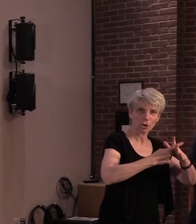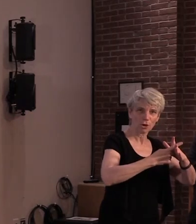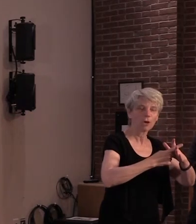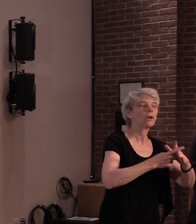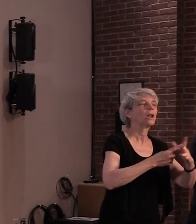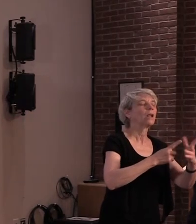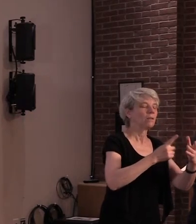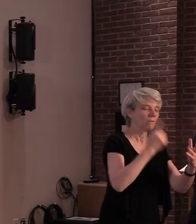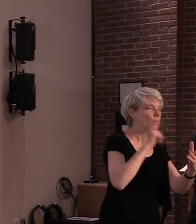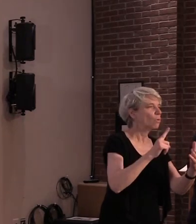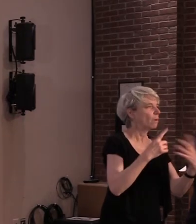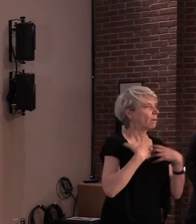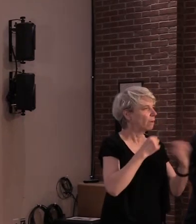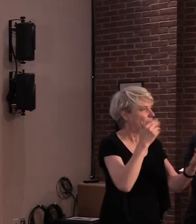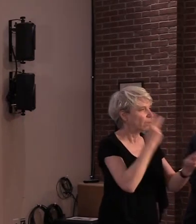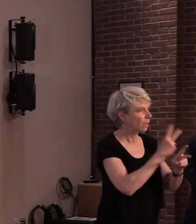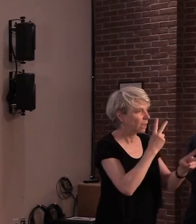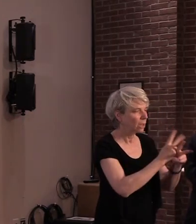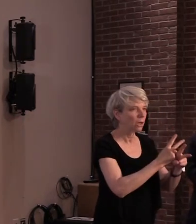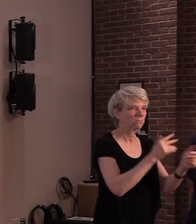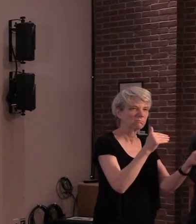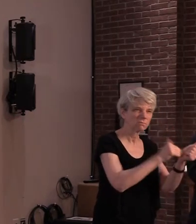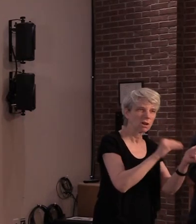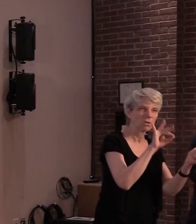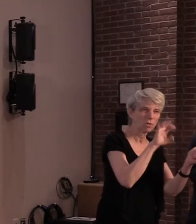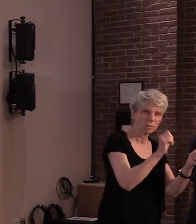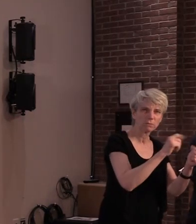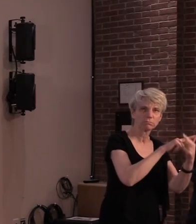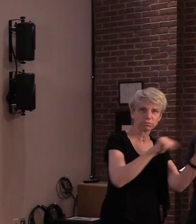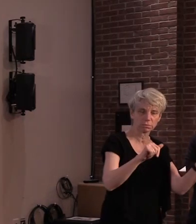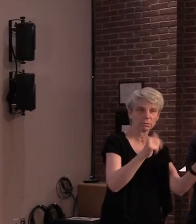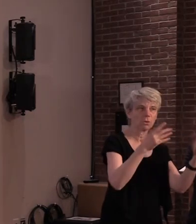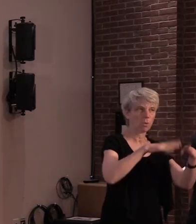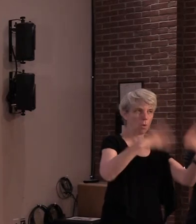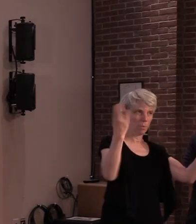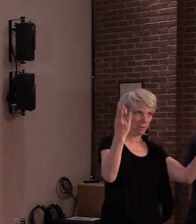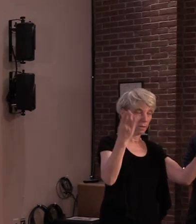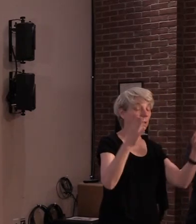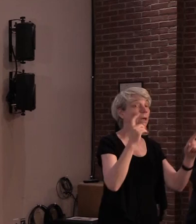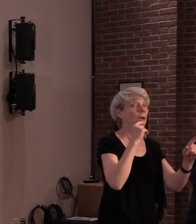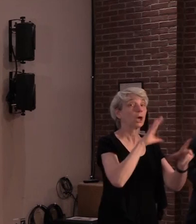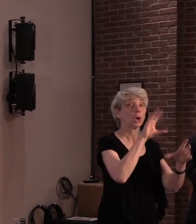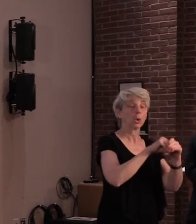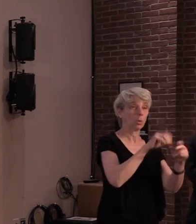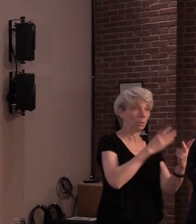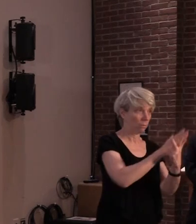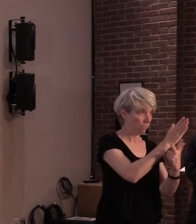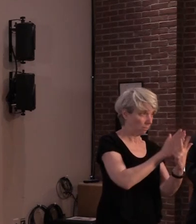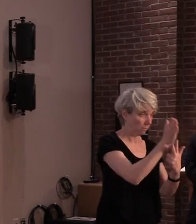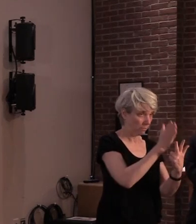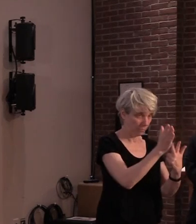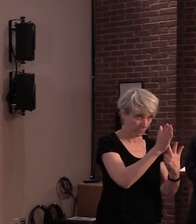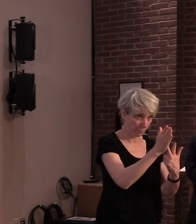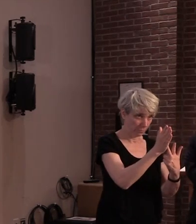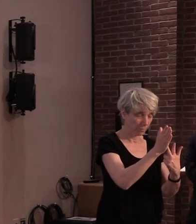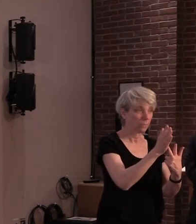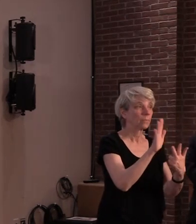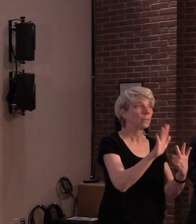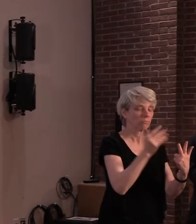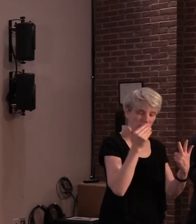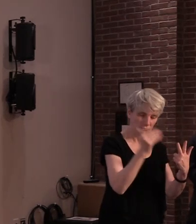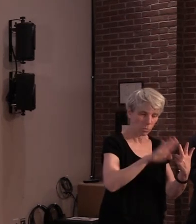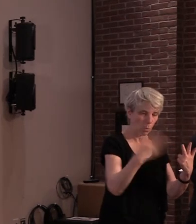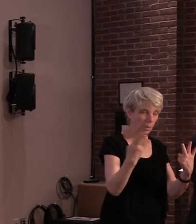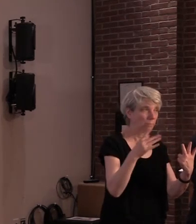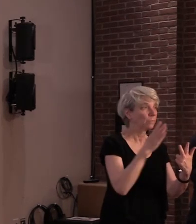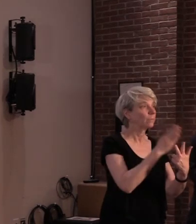of our healthcare system. There are three separate areas that may resume their operations. The first area